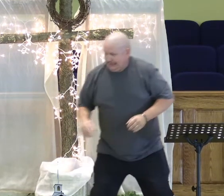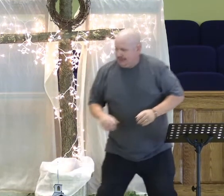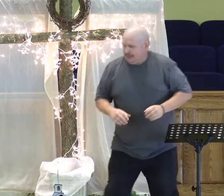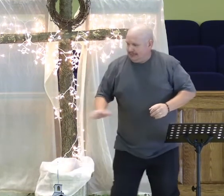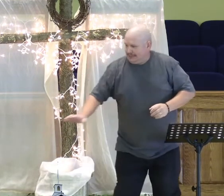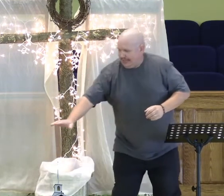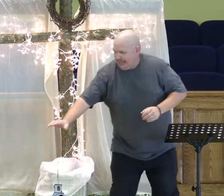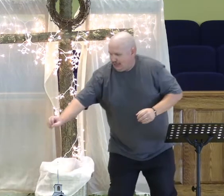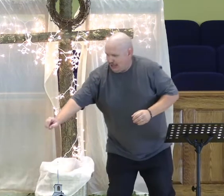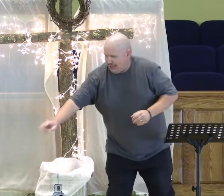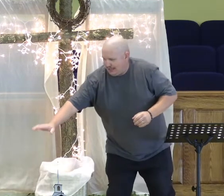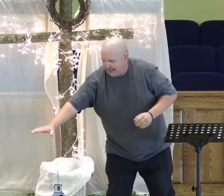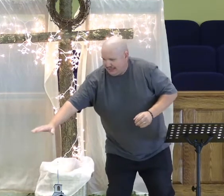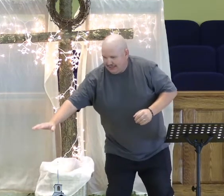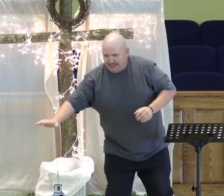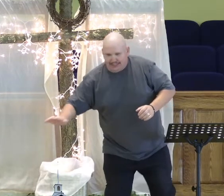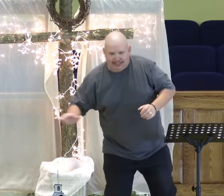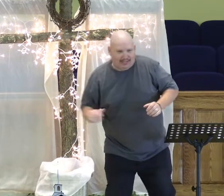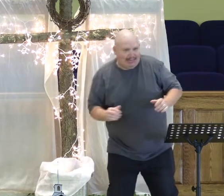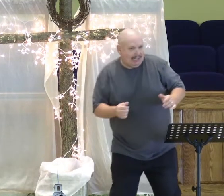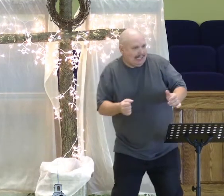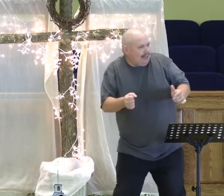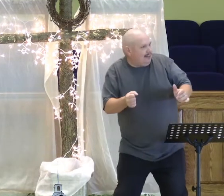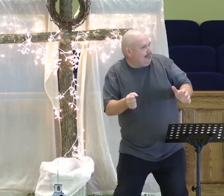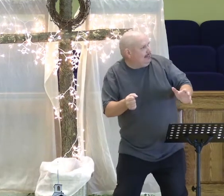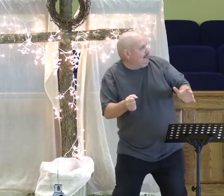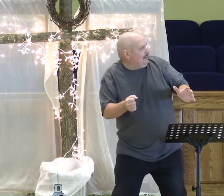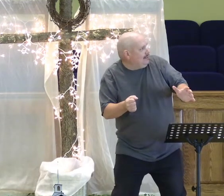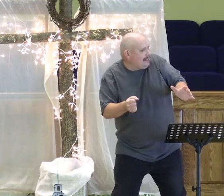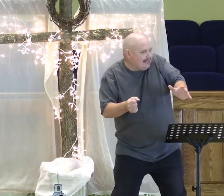The dog pees the seat because it got so scared.